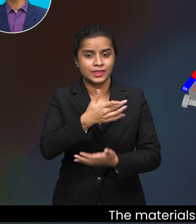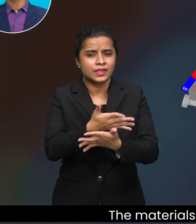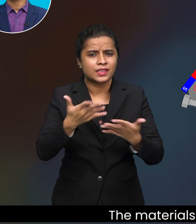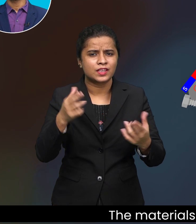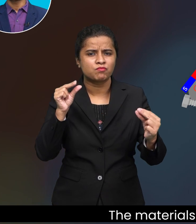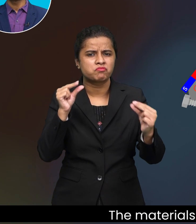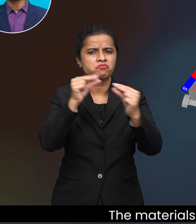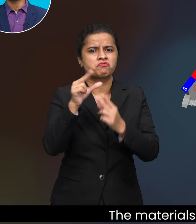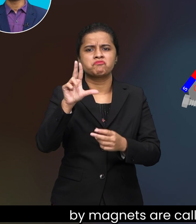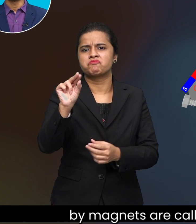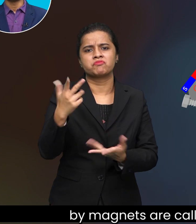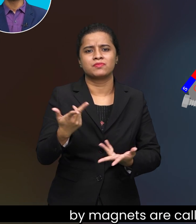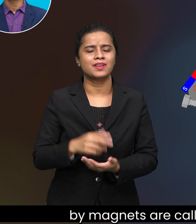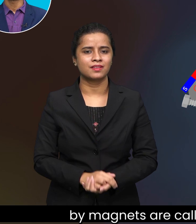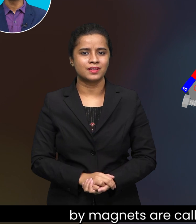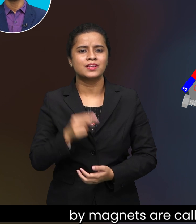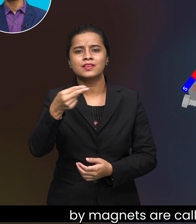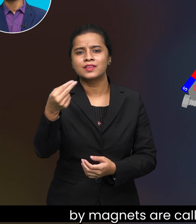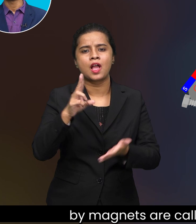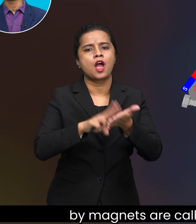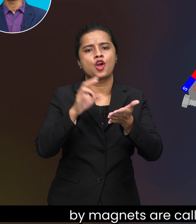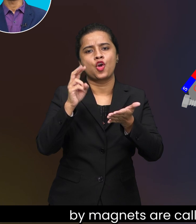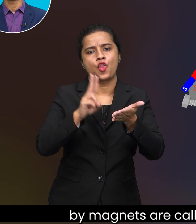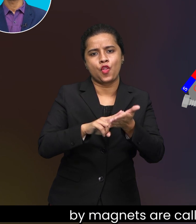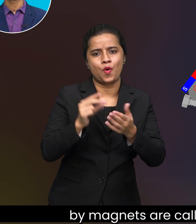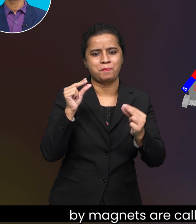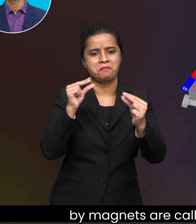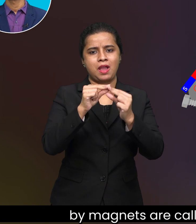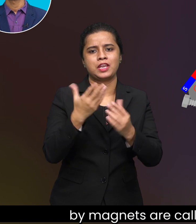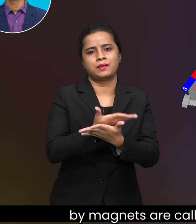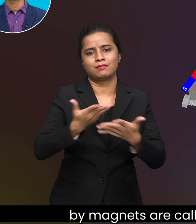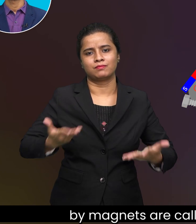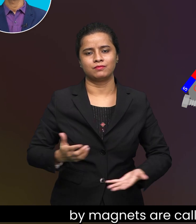The materials that are not attracted by magnets are called non-magnetic materials.